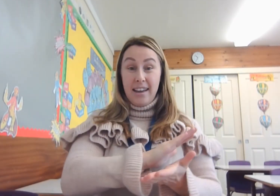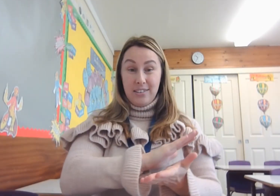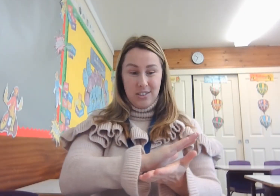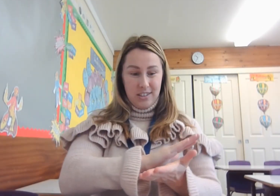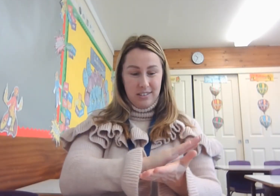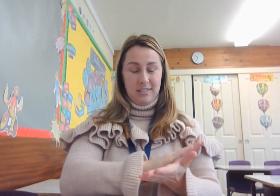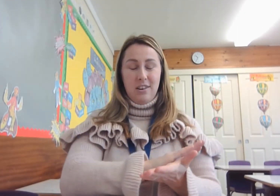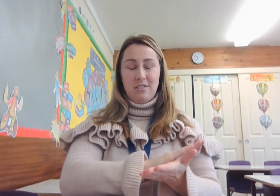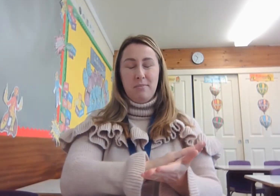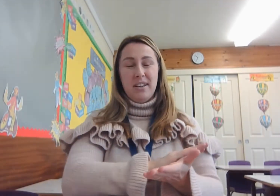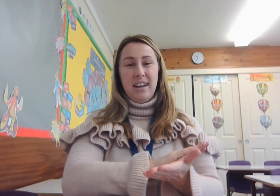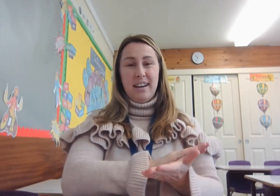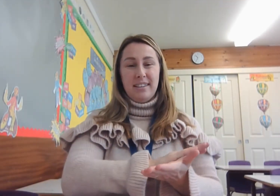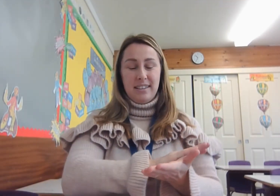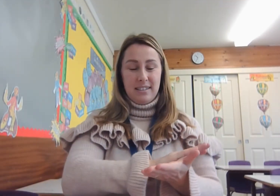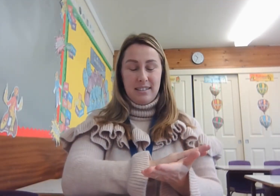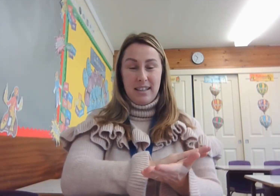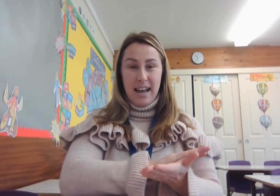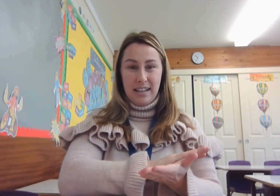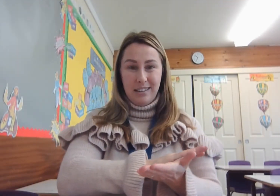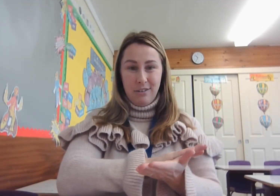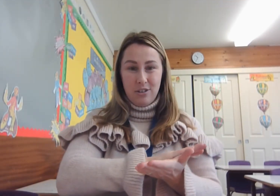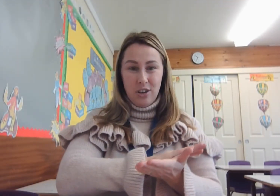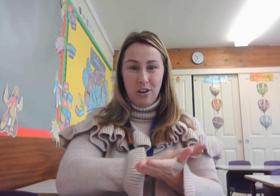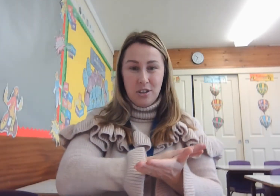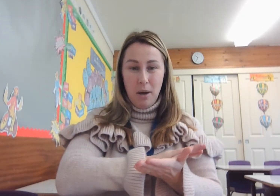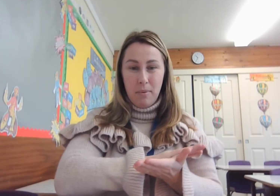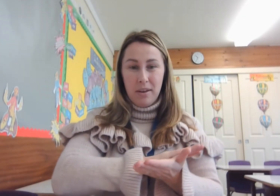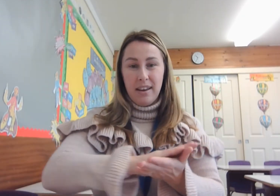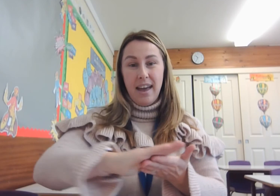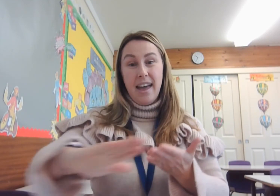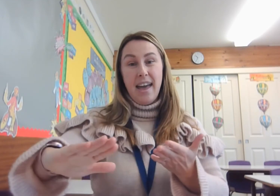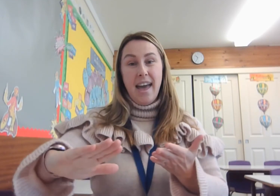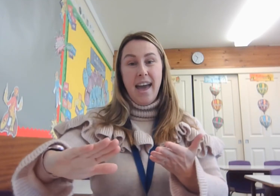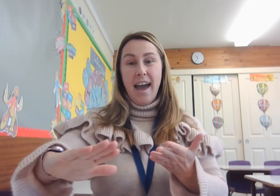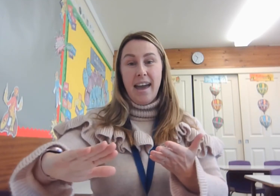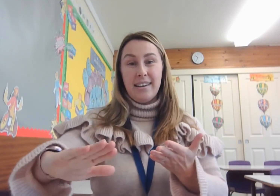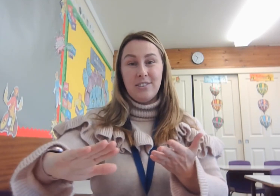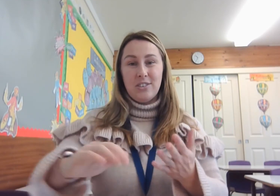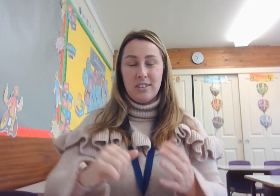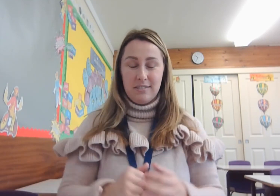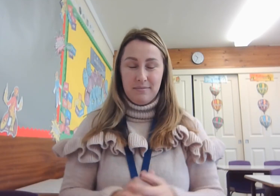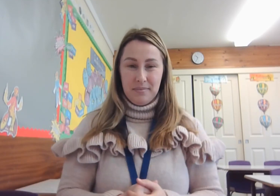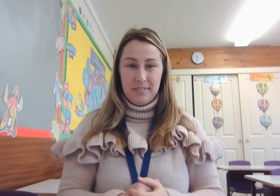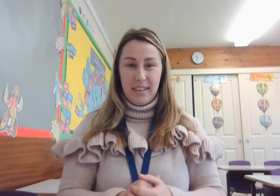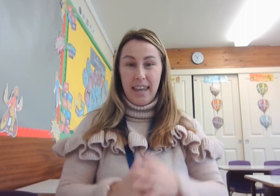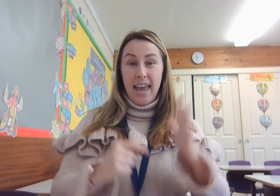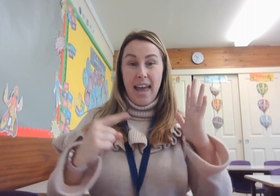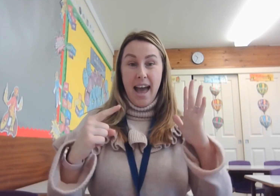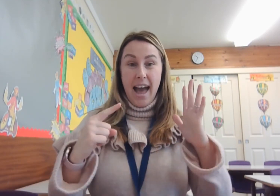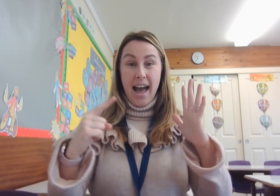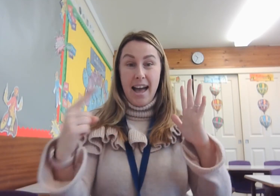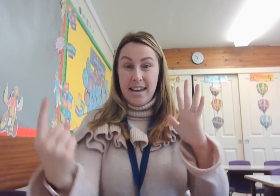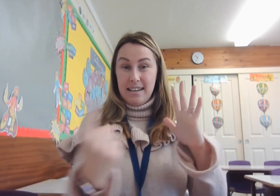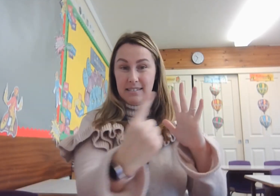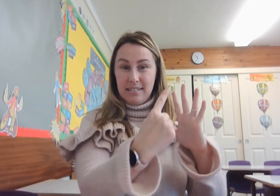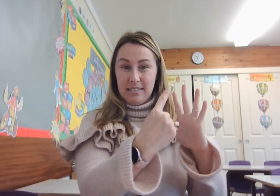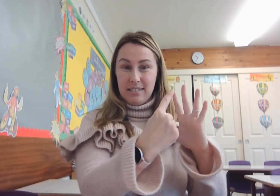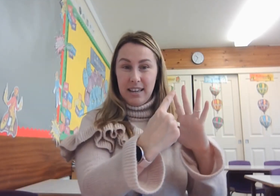H, your dominant hand sliding across your top. H. I,